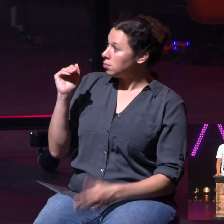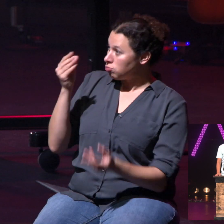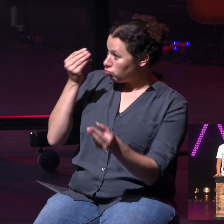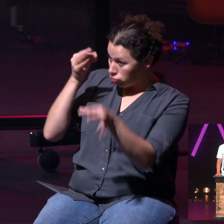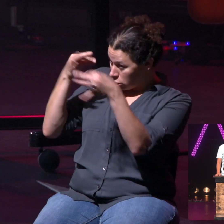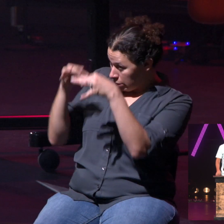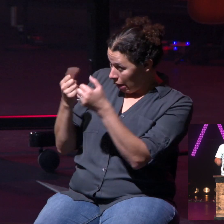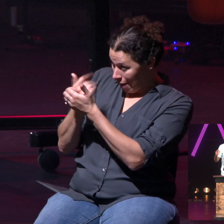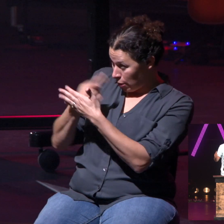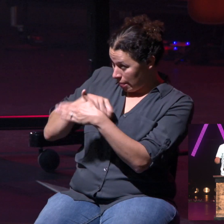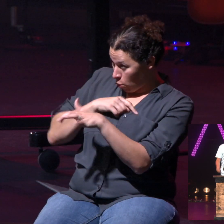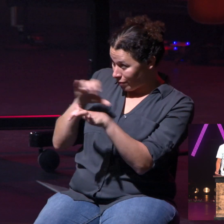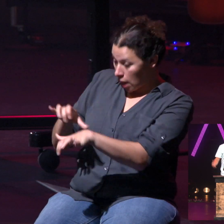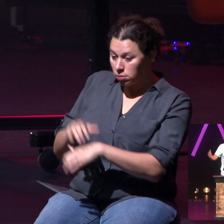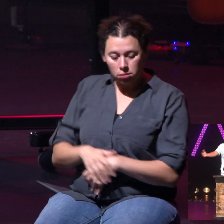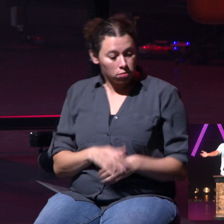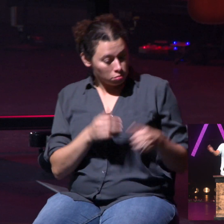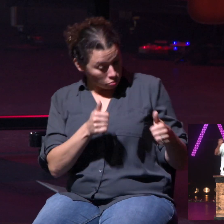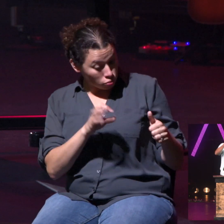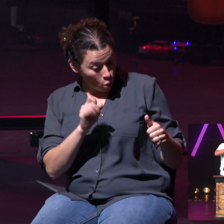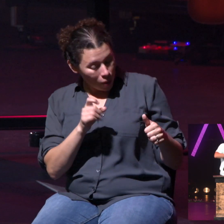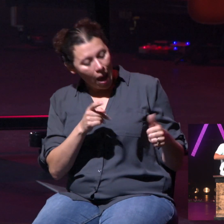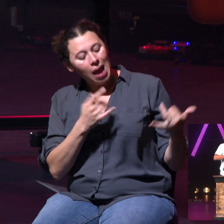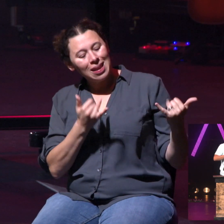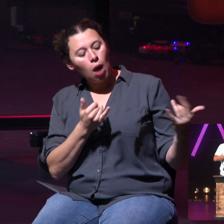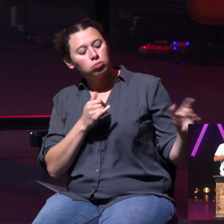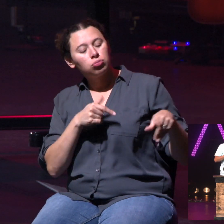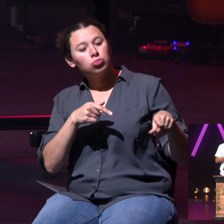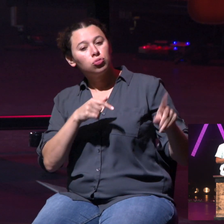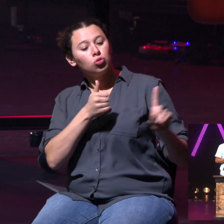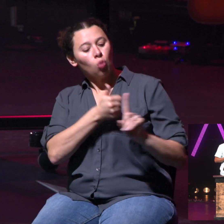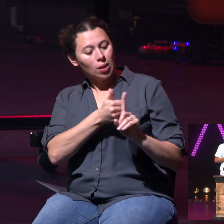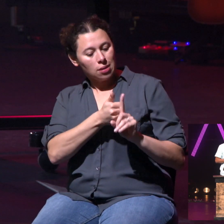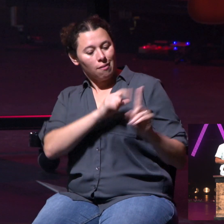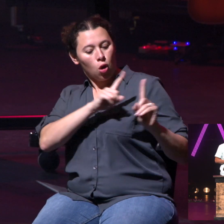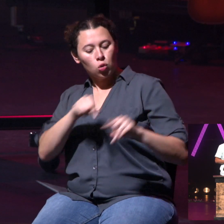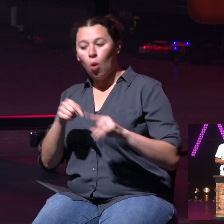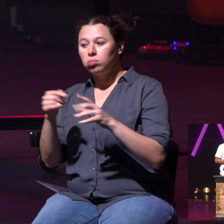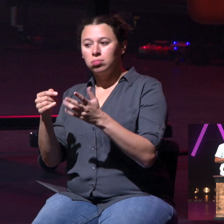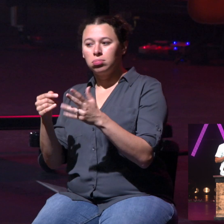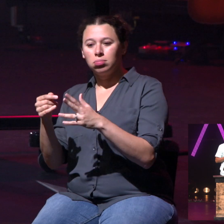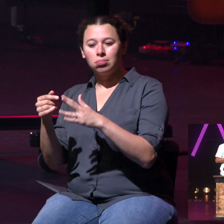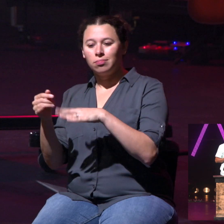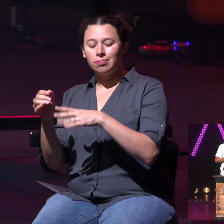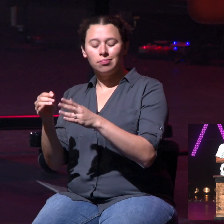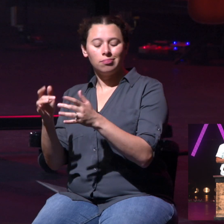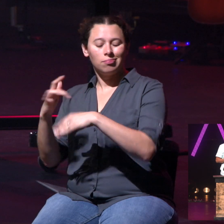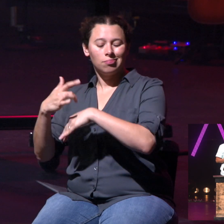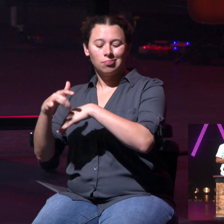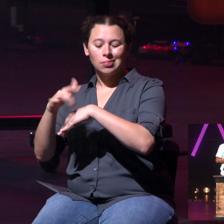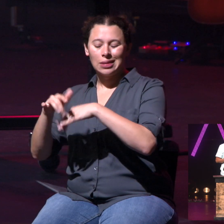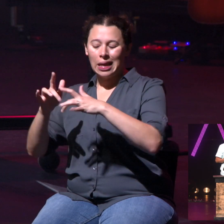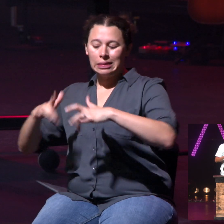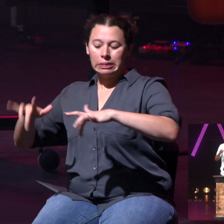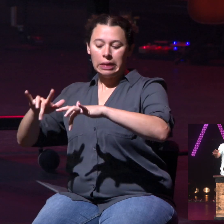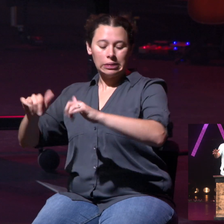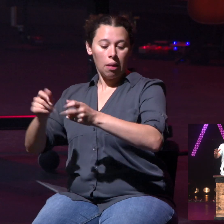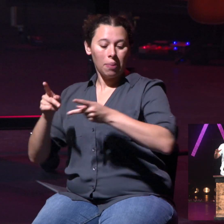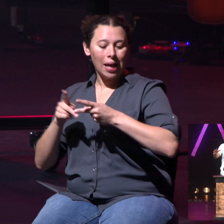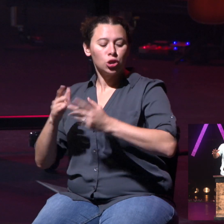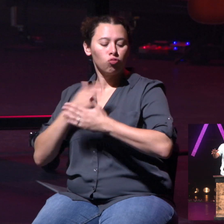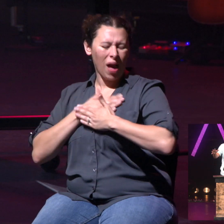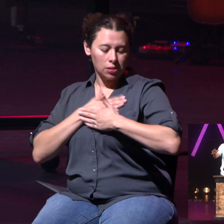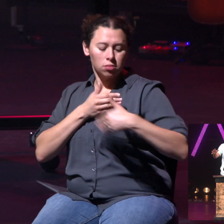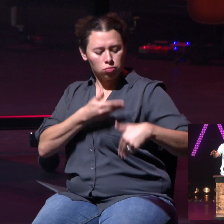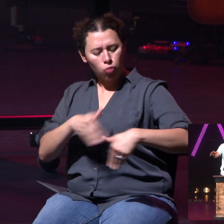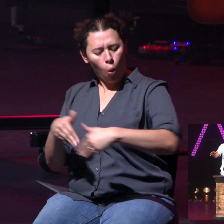And he said to them, Jesus said to them, come away by yourselves to a desolate place and rest a while. See, Jesus is